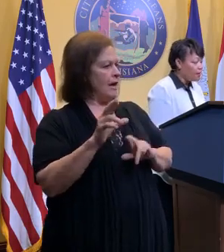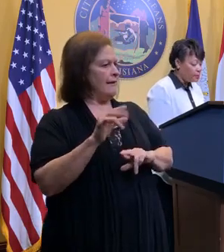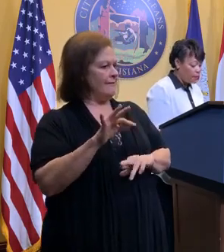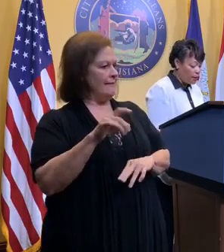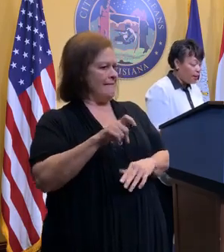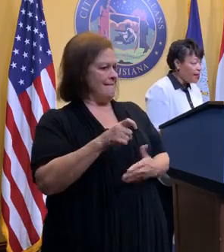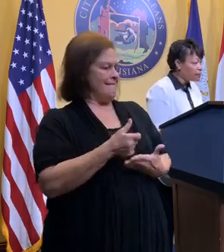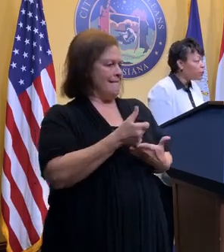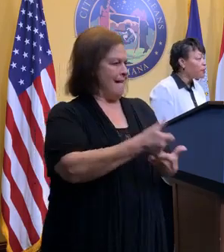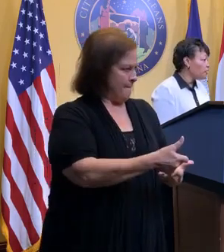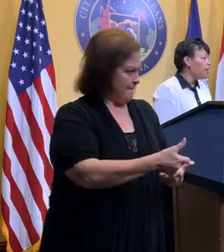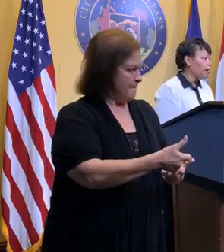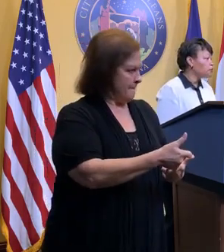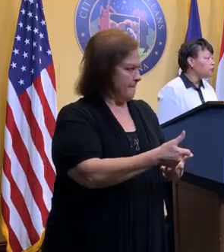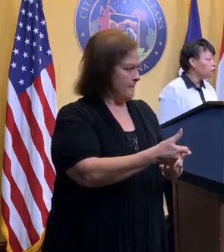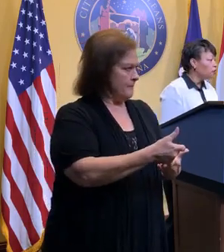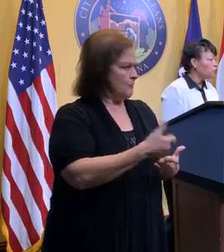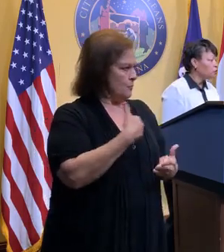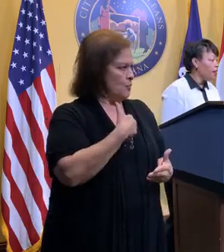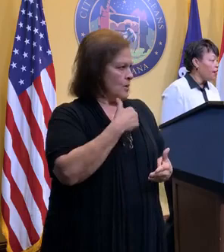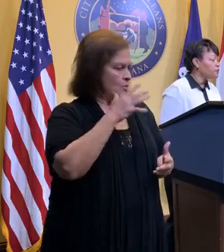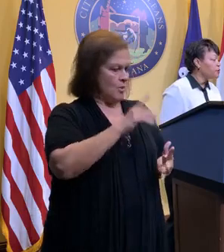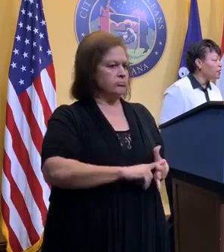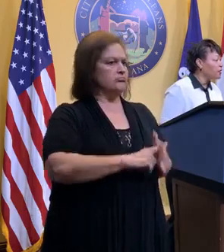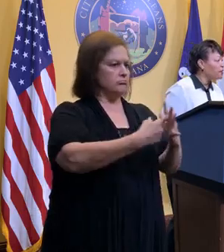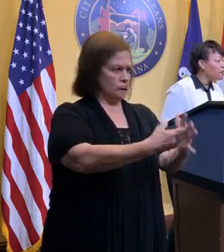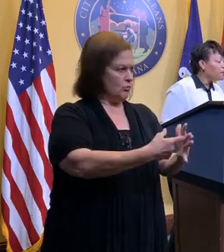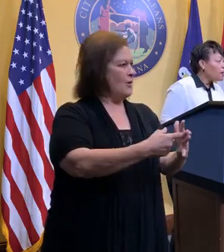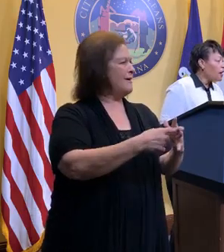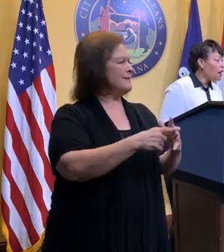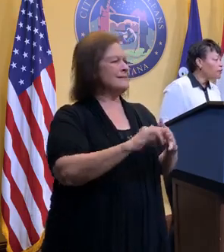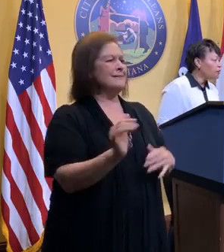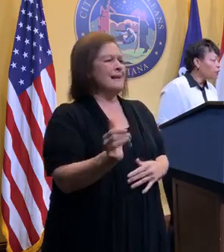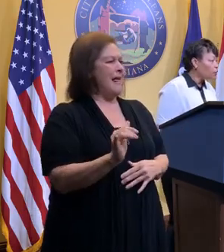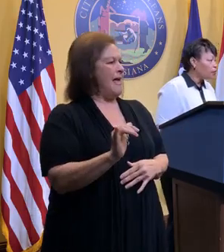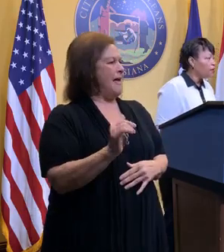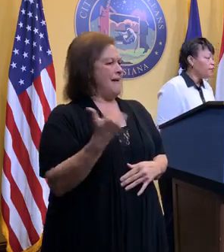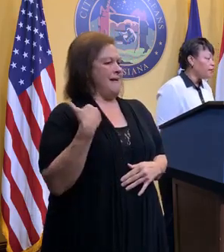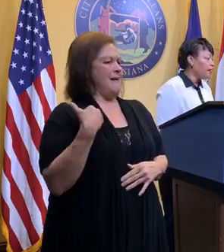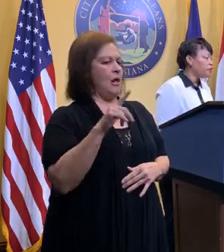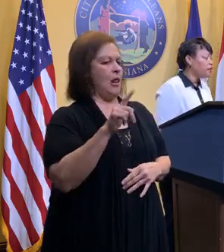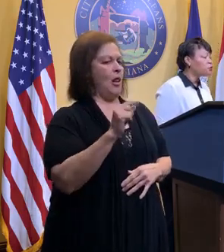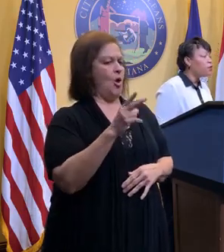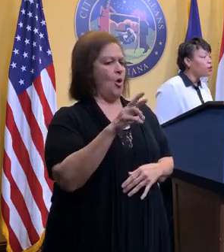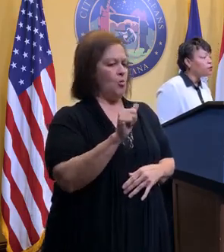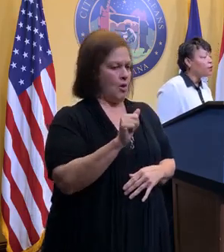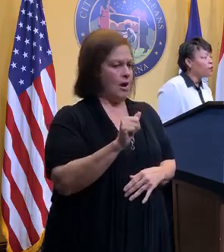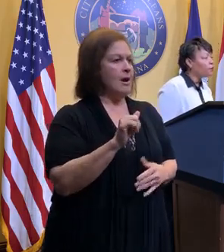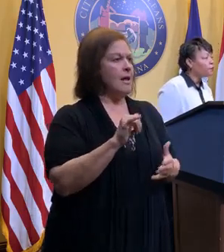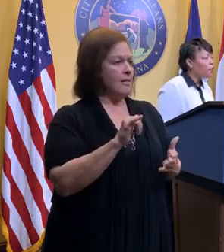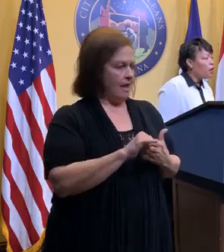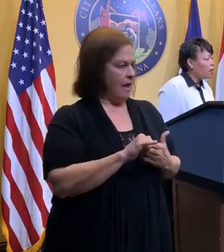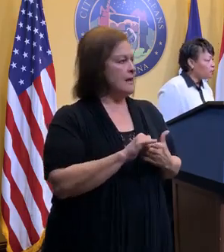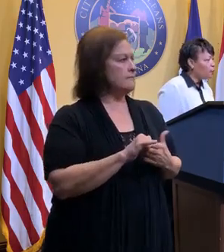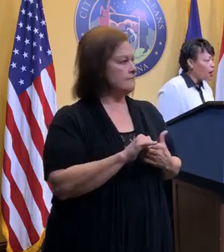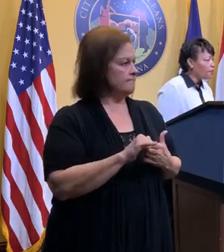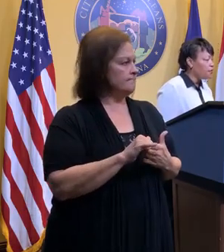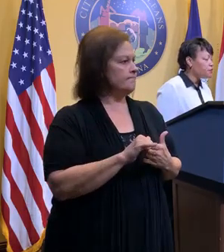ramp that up as quickly as we need to, as we did with Laura, and that touched